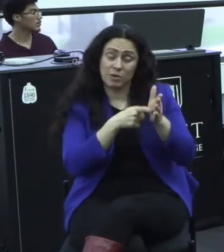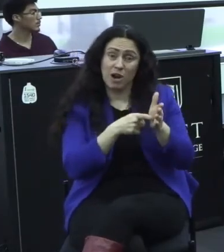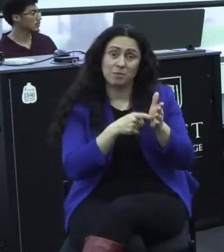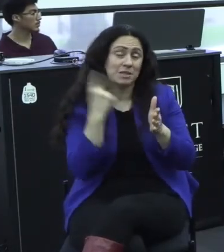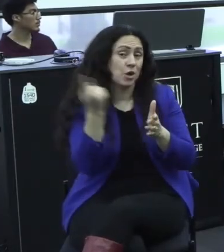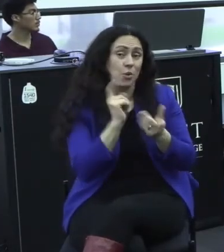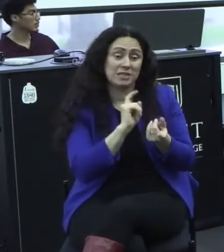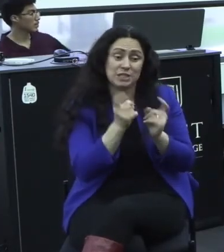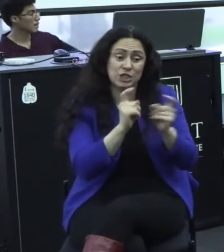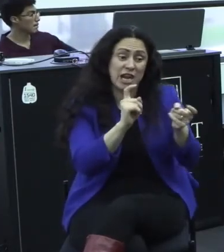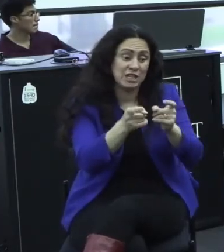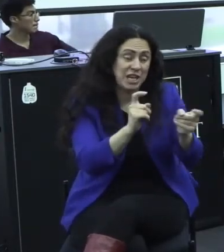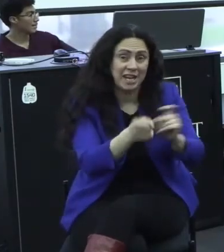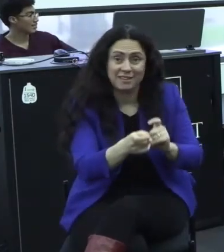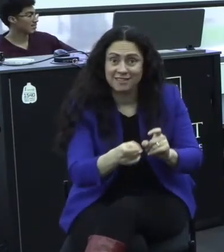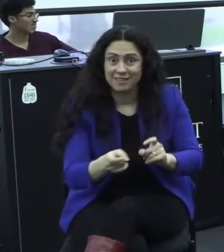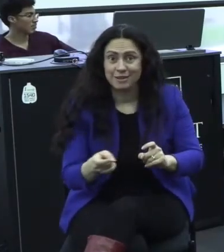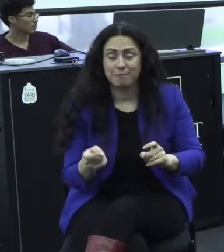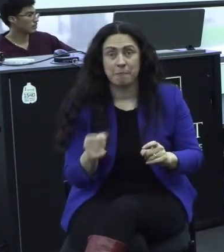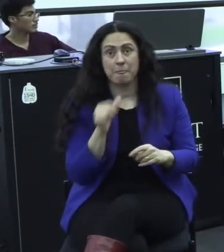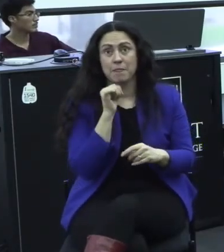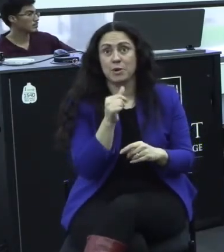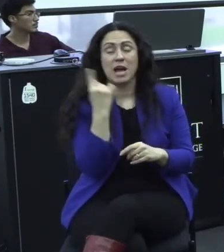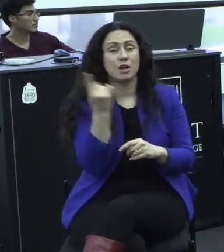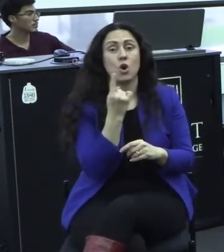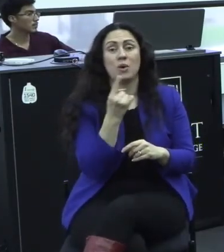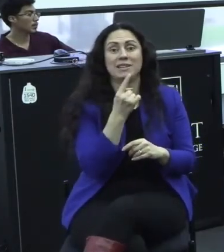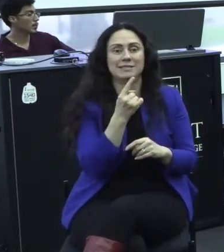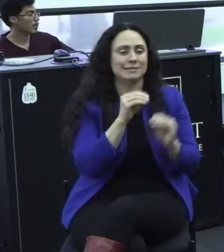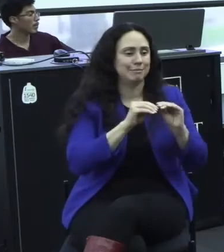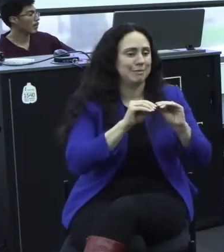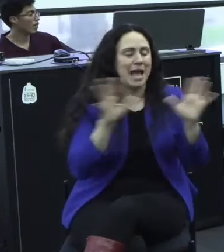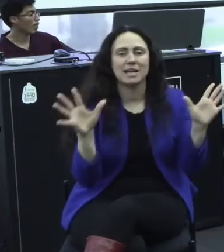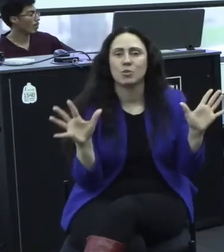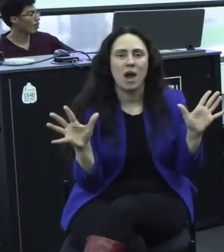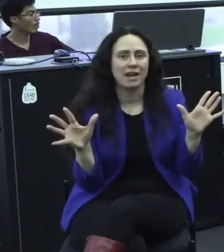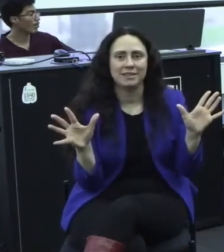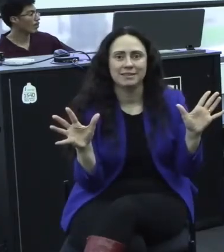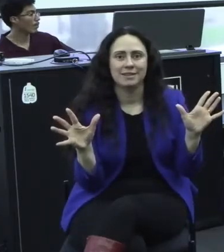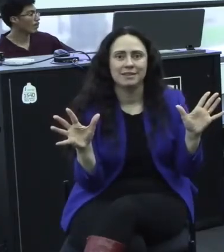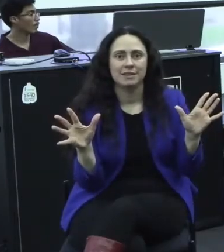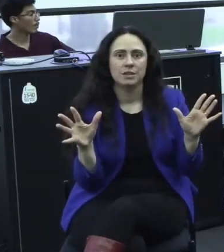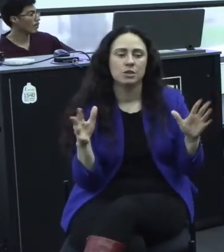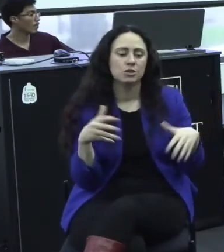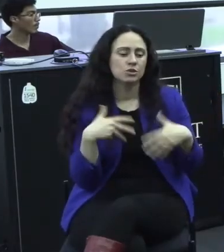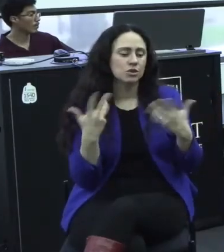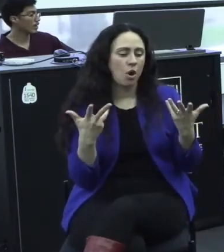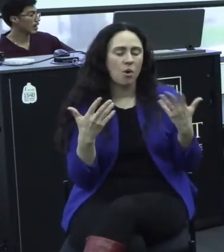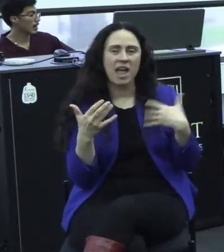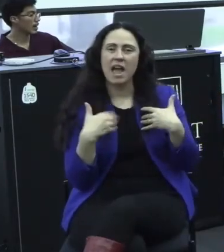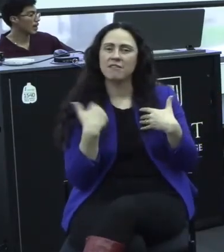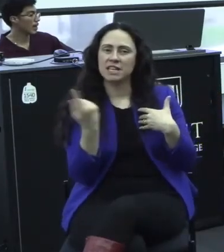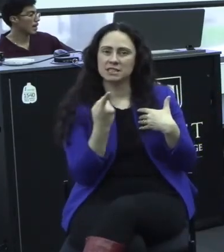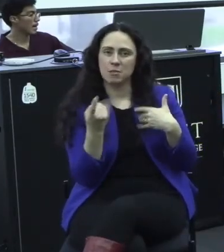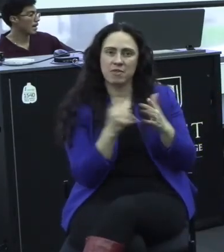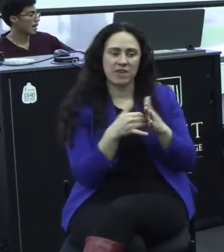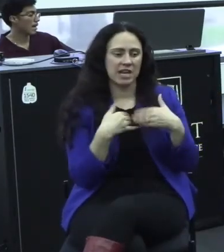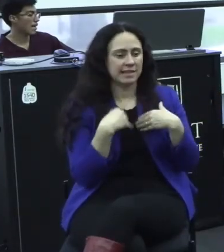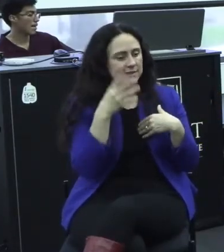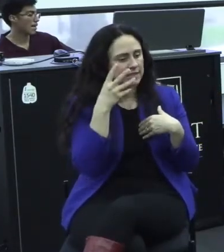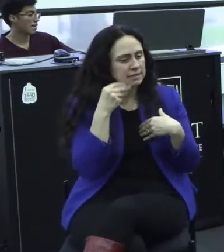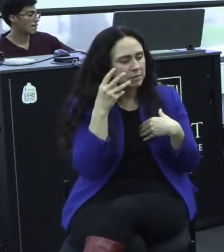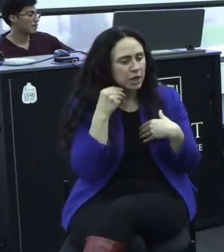constantly changing. They're not always black and white. And so having somebody that has the